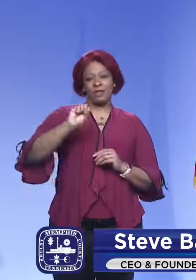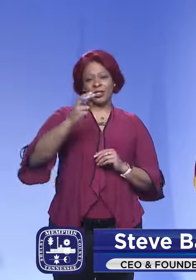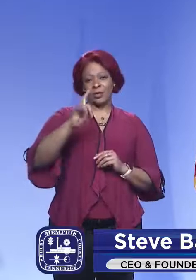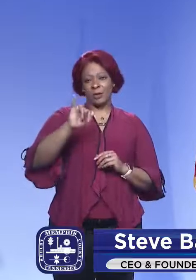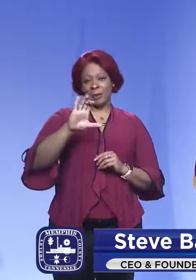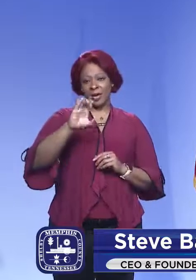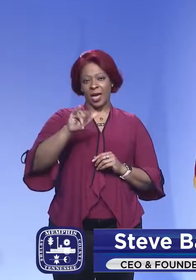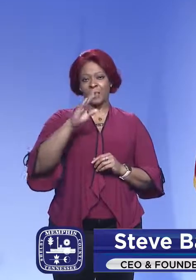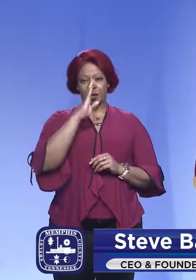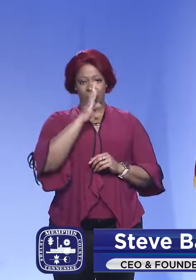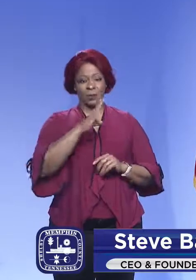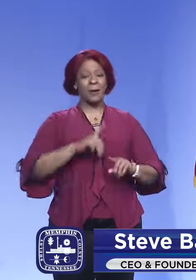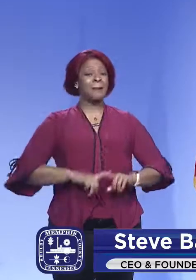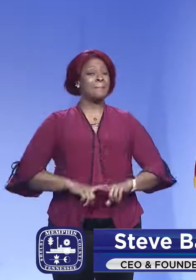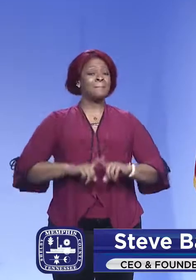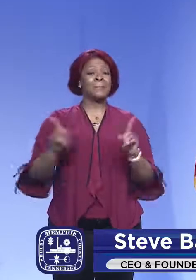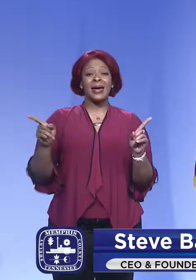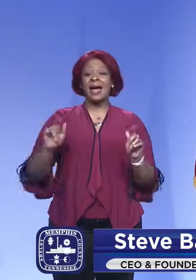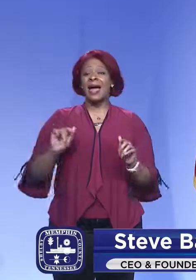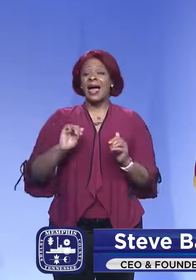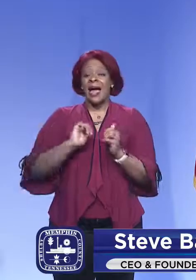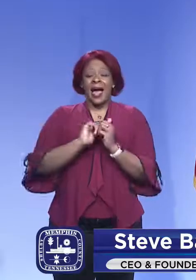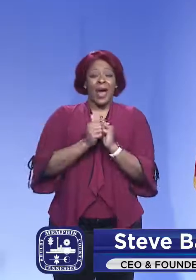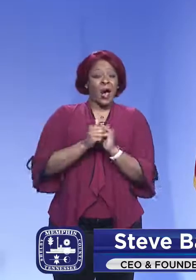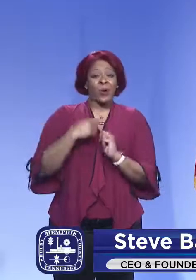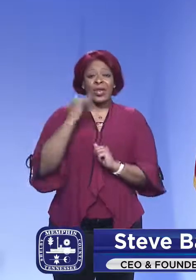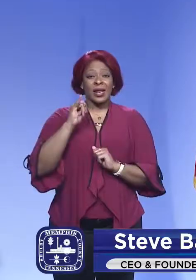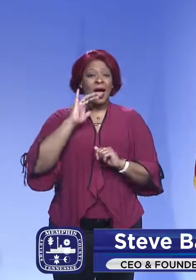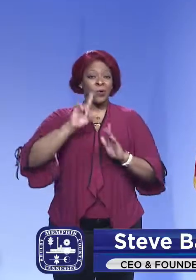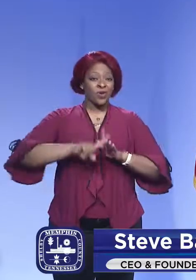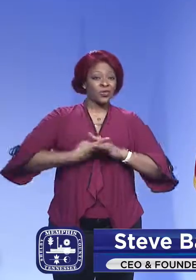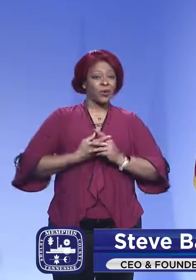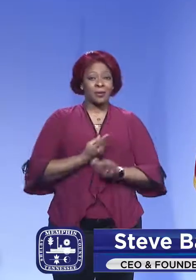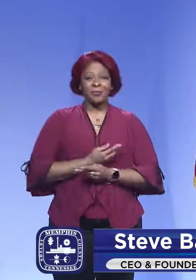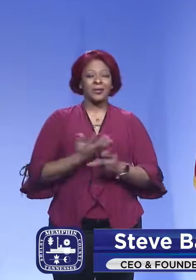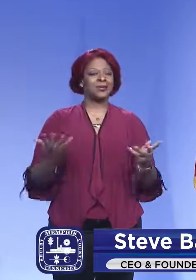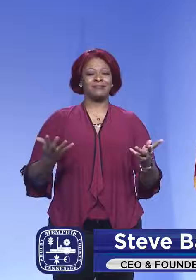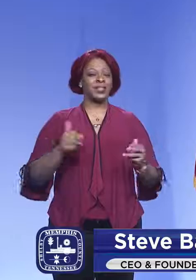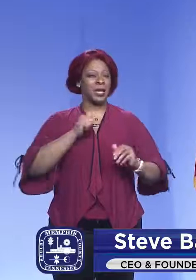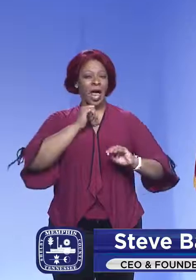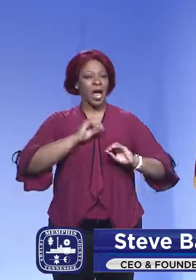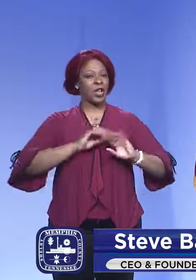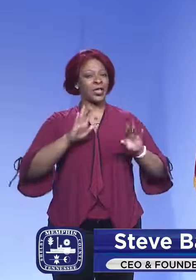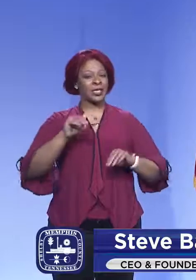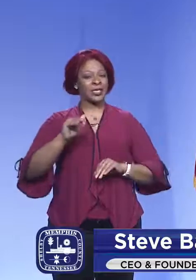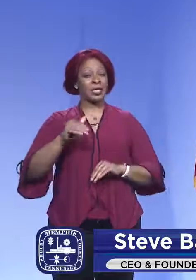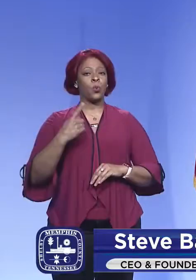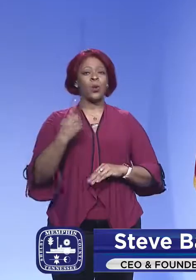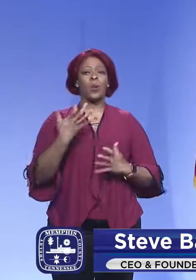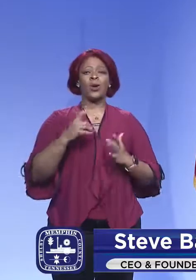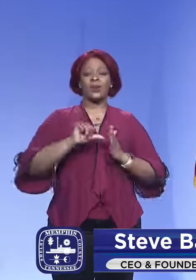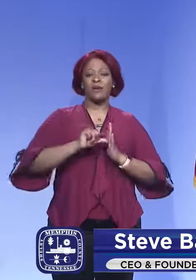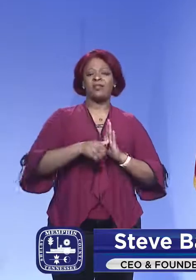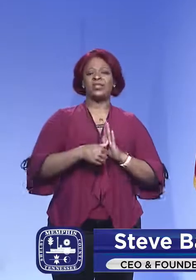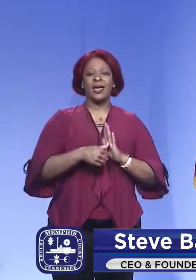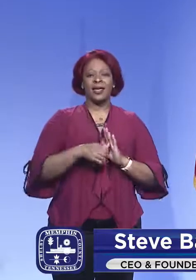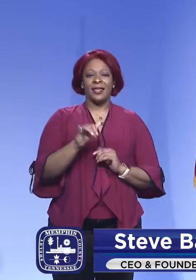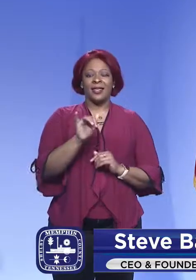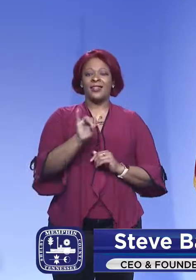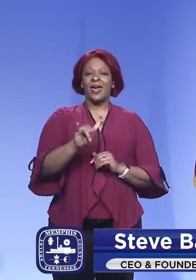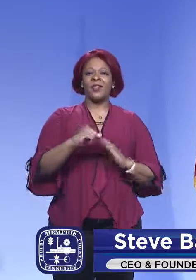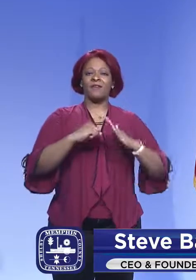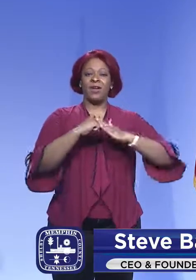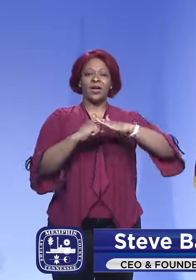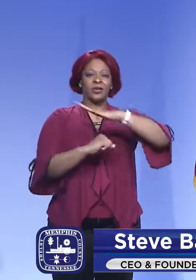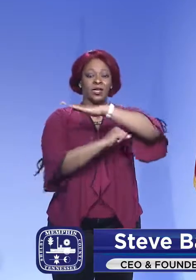directly, but the details of how that will be rolled out are unclear. One thing I can emphasize is that the